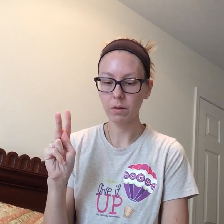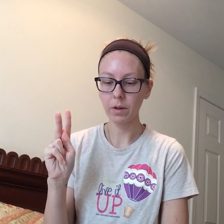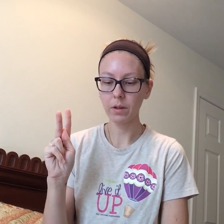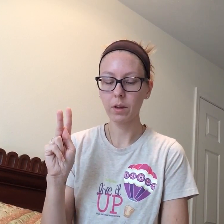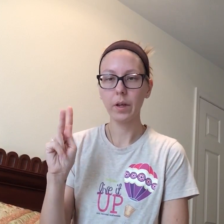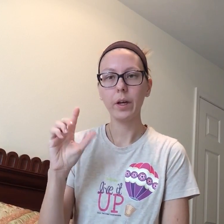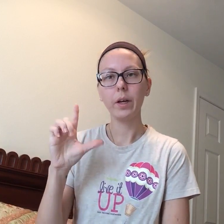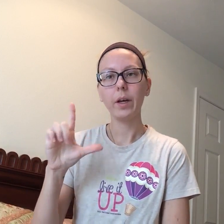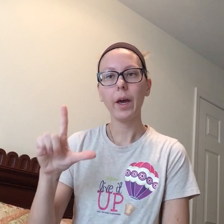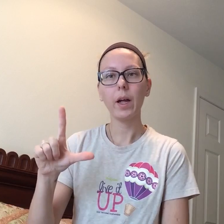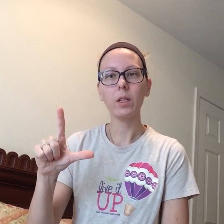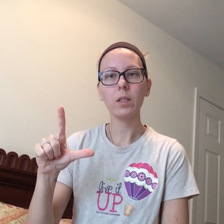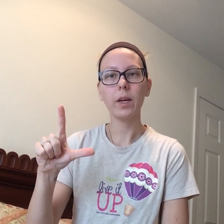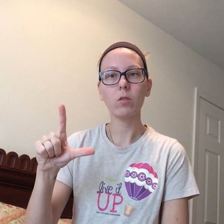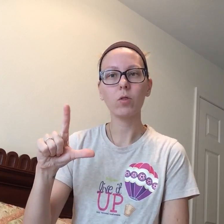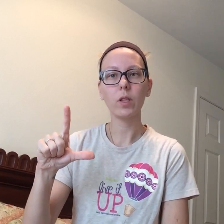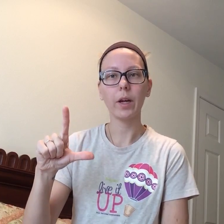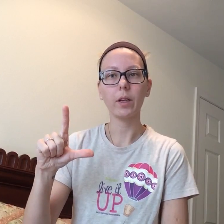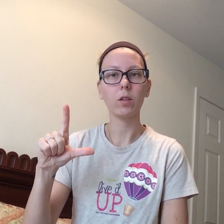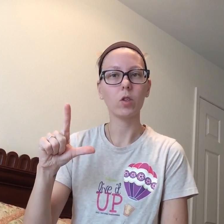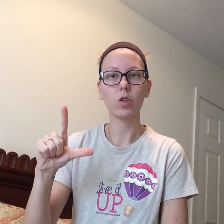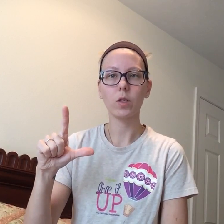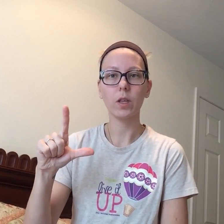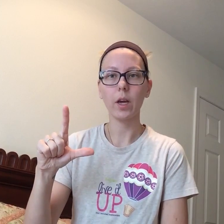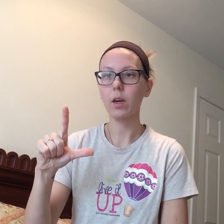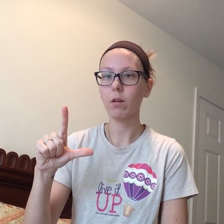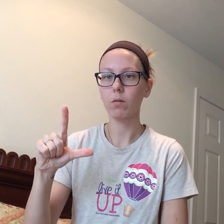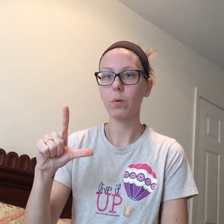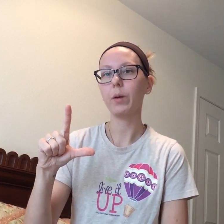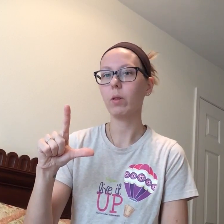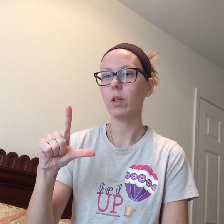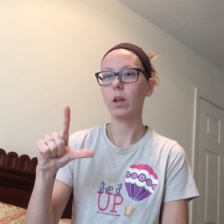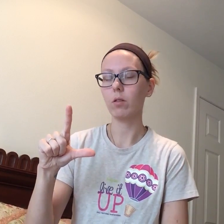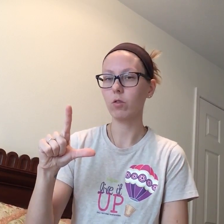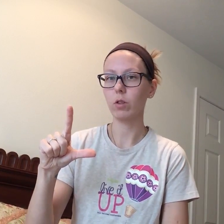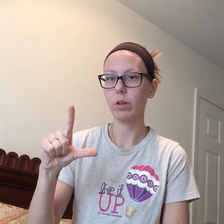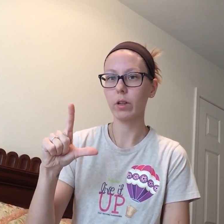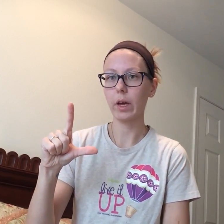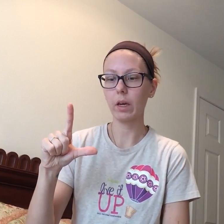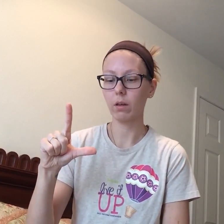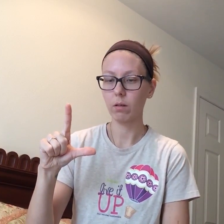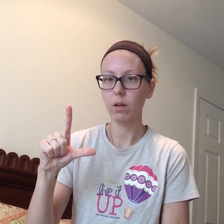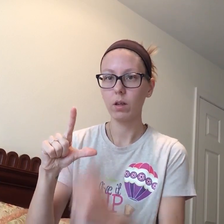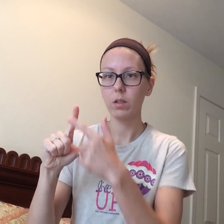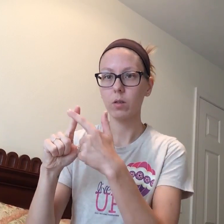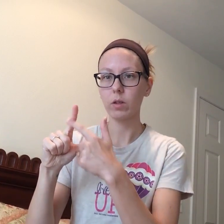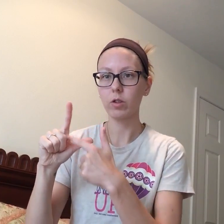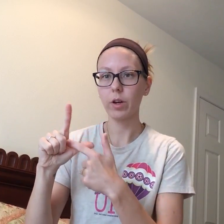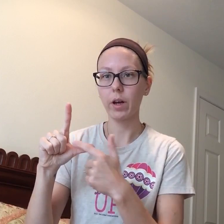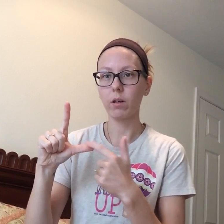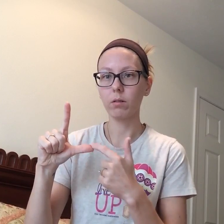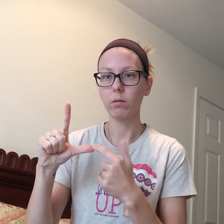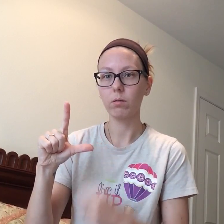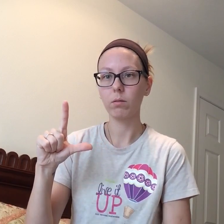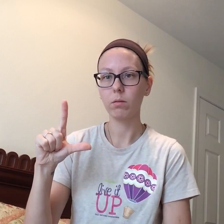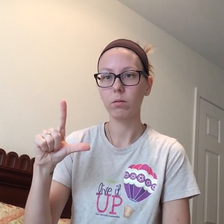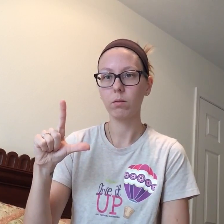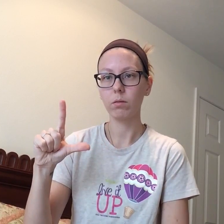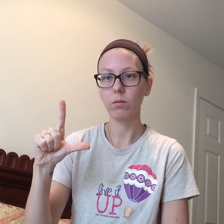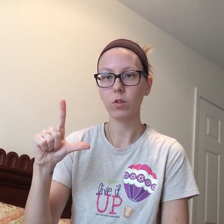All right. L is a natural sign. It looks just like what you think an L should look like. So there's your L, just